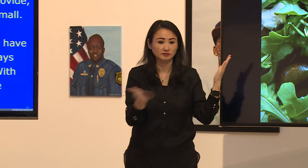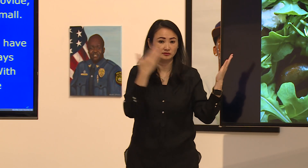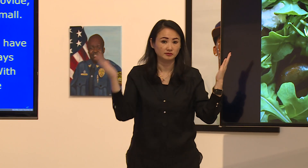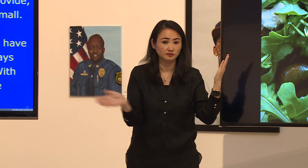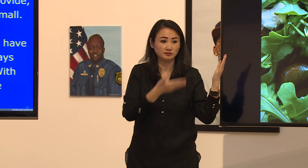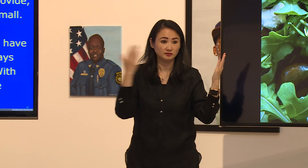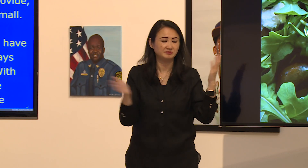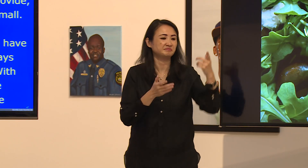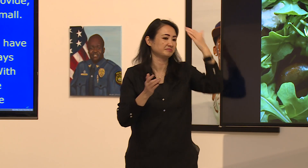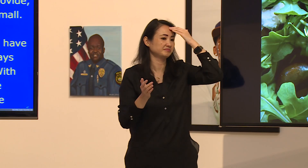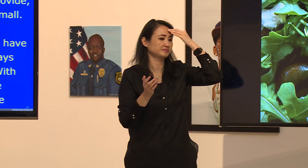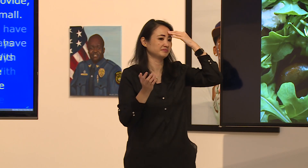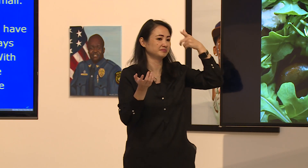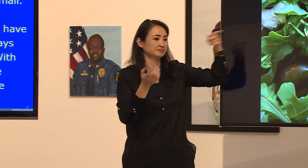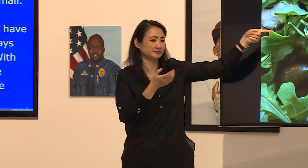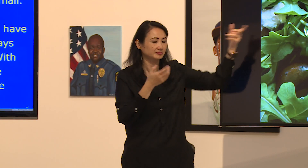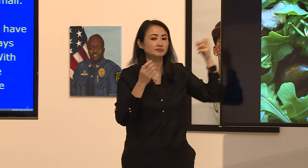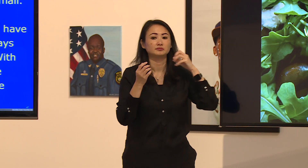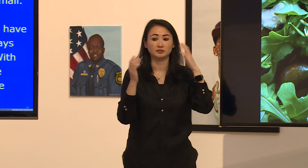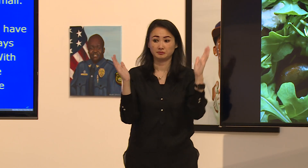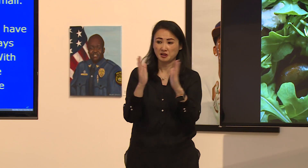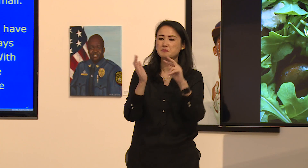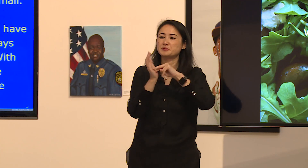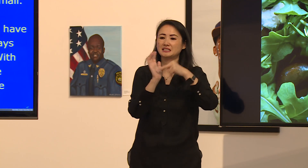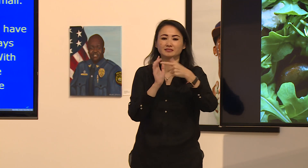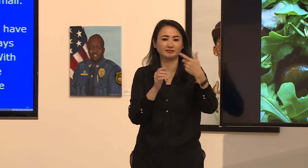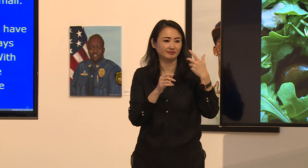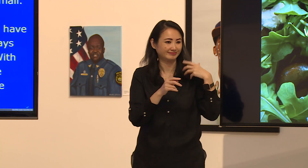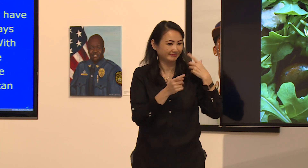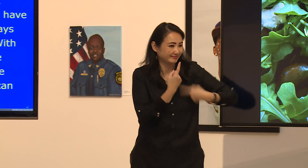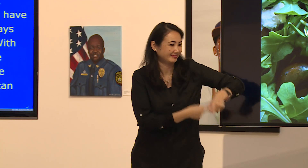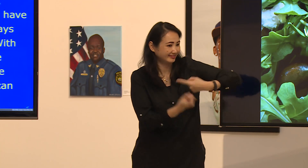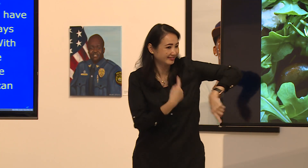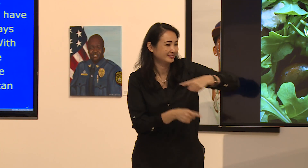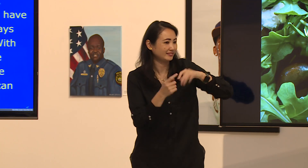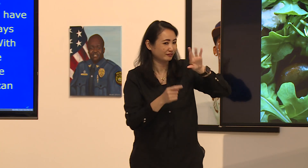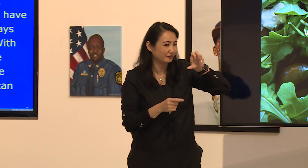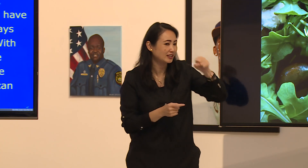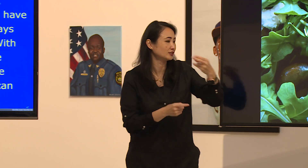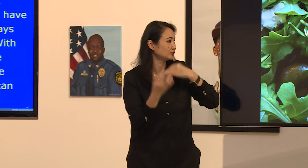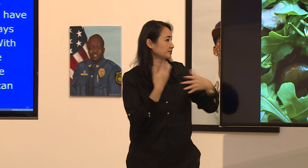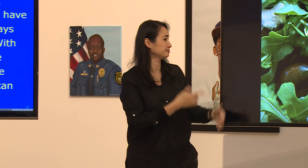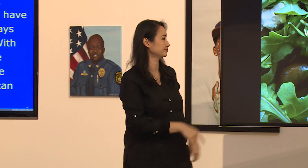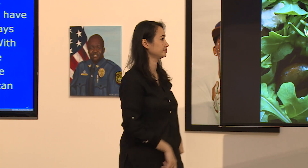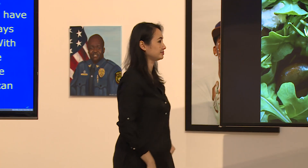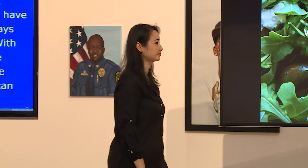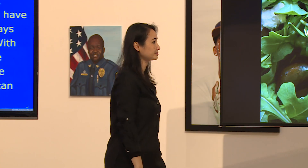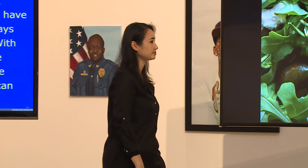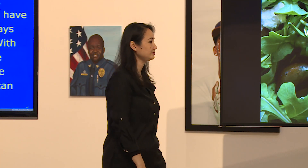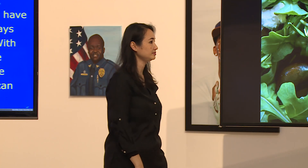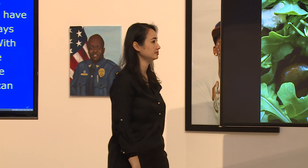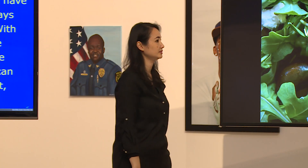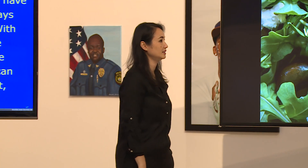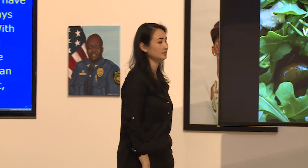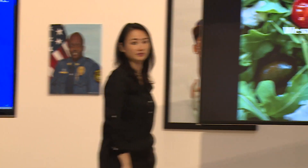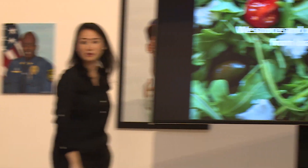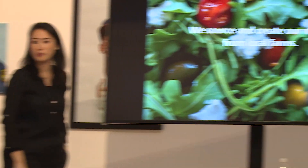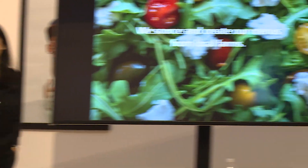the menu is quite extensive. But again, everything that's arriving is fresh. We have a quick turnaround in the hopes that we don't have anything